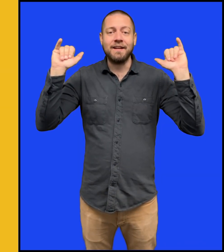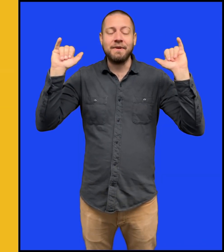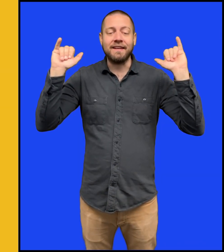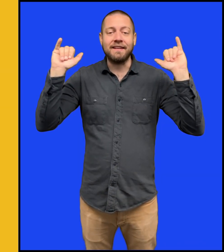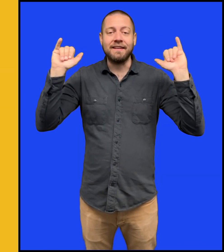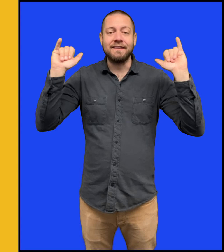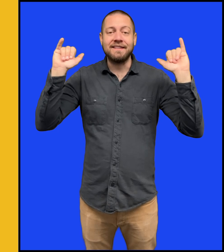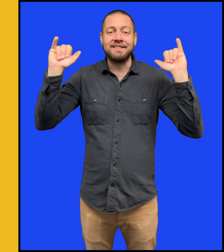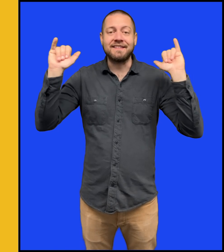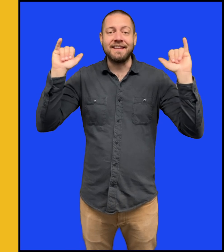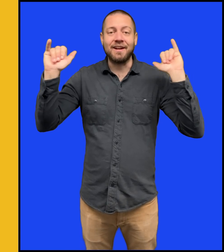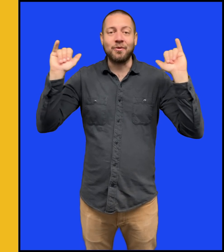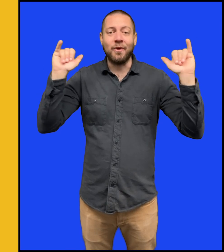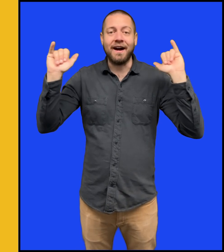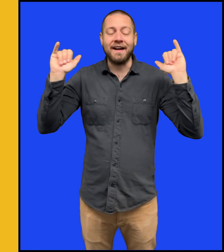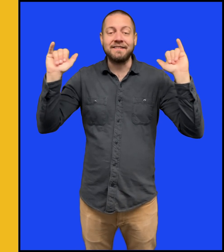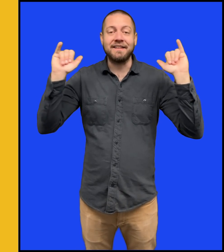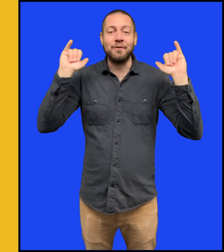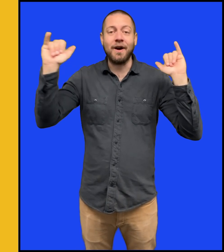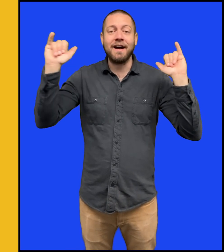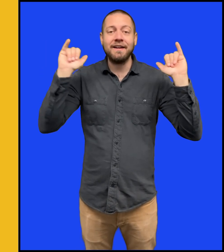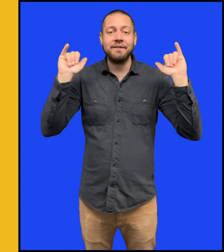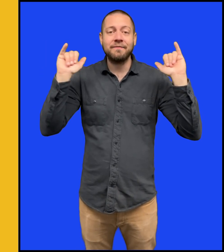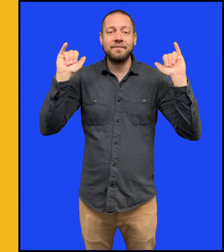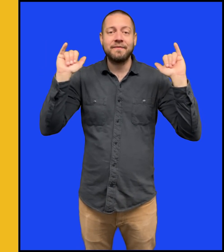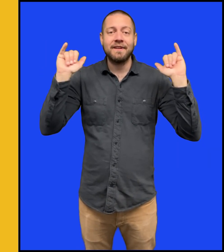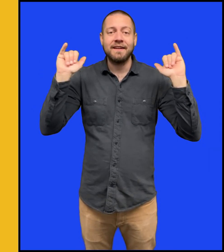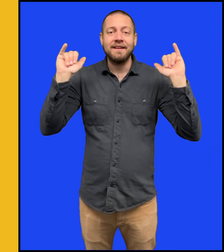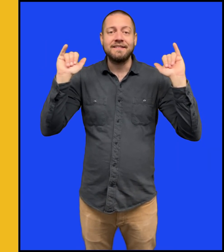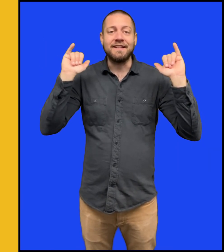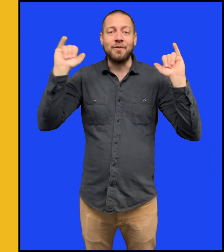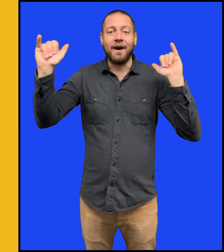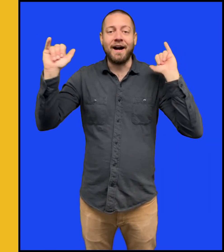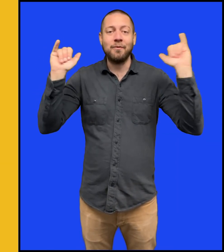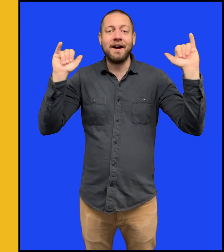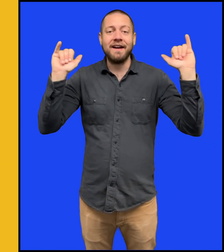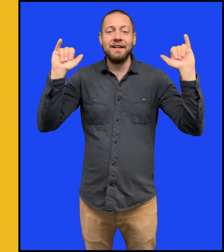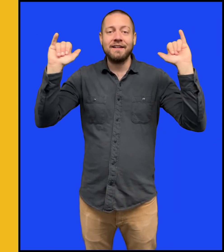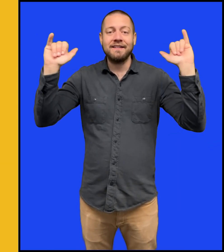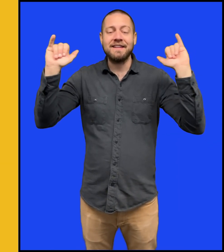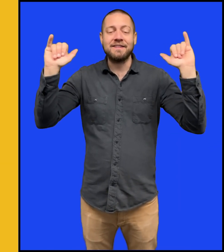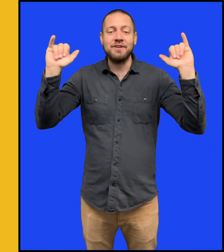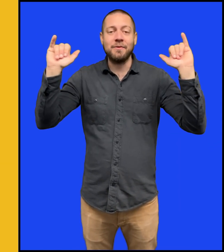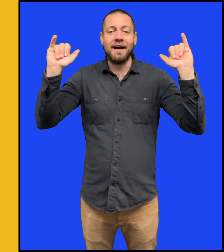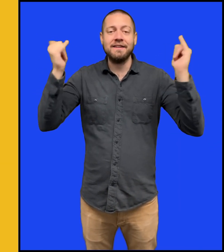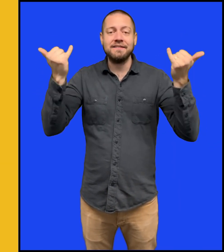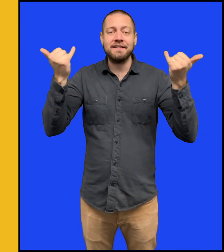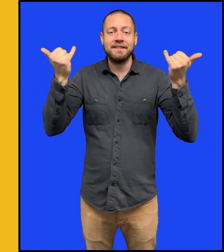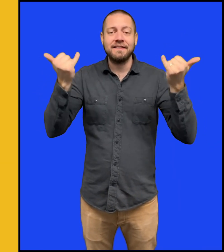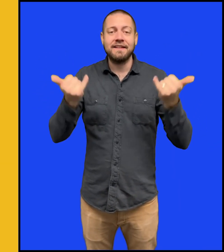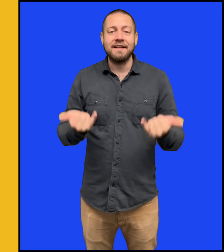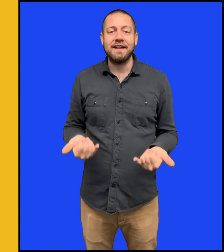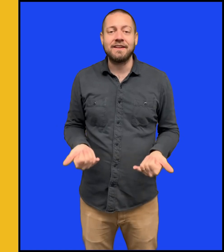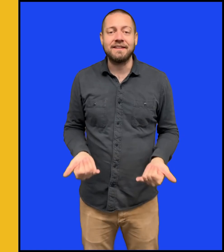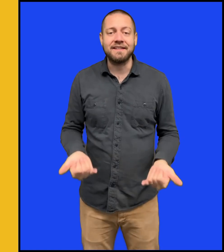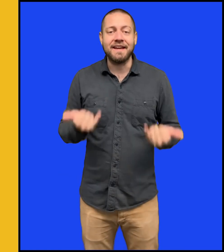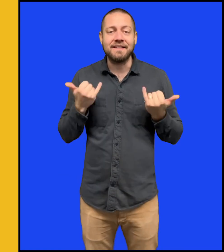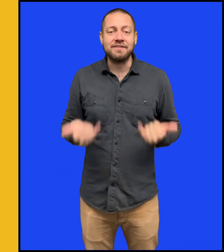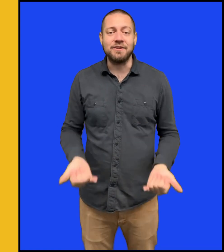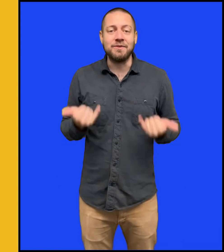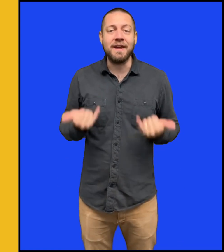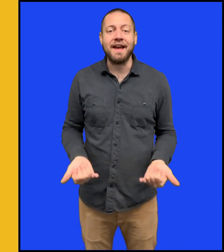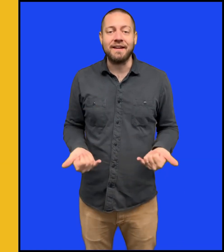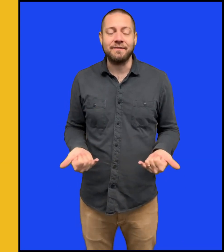Thumb and a pinky. This is the letter Y. Say Y. Say Y, Y. Take 2 Y's, and you're going to